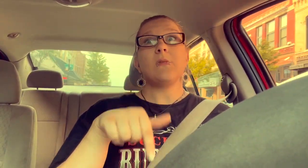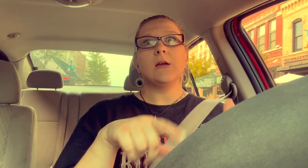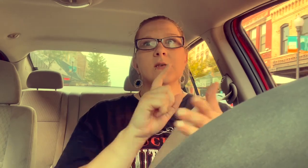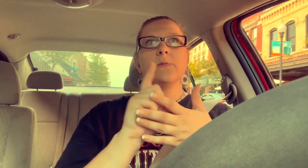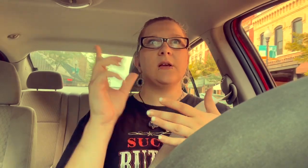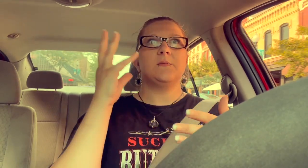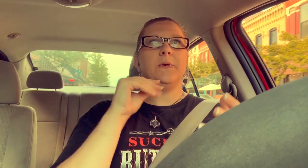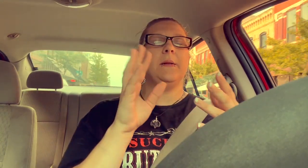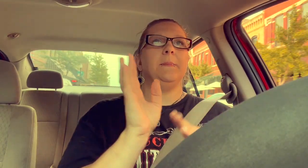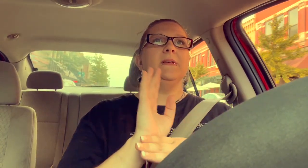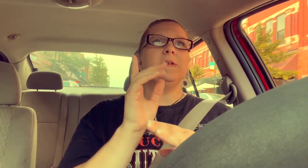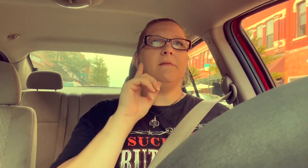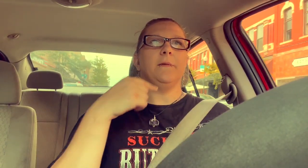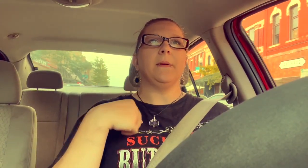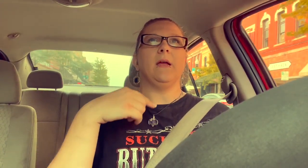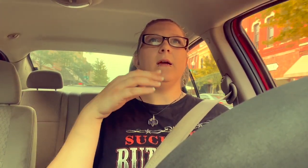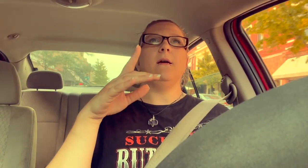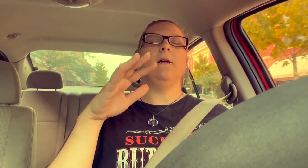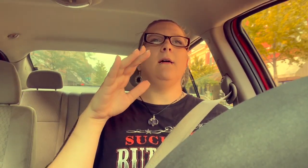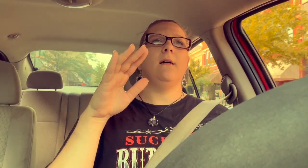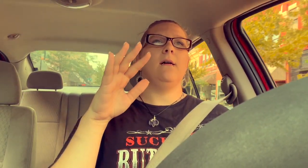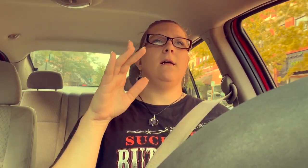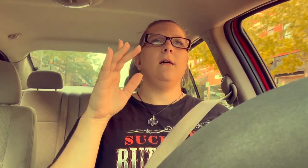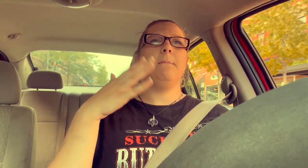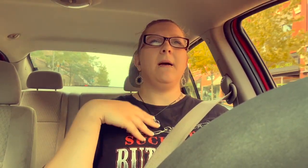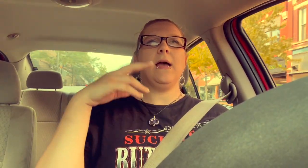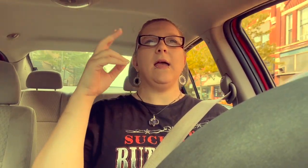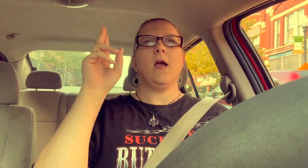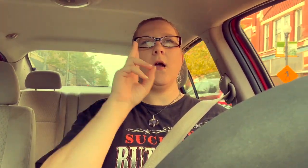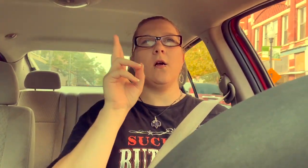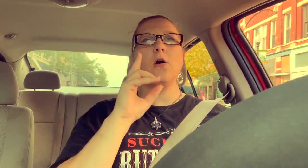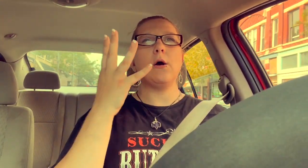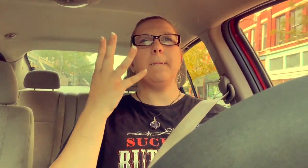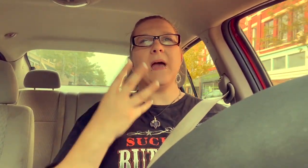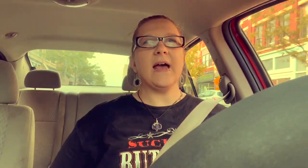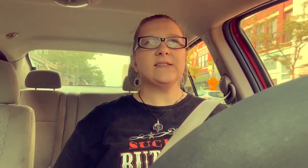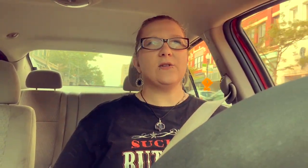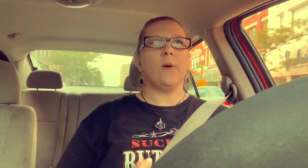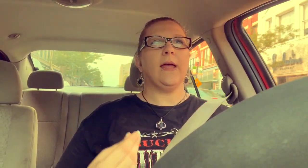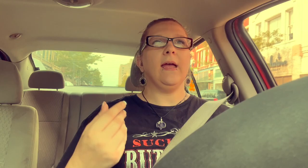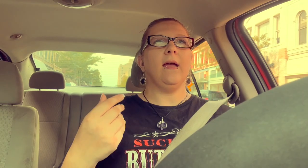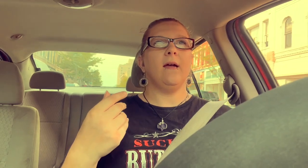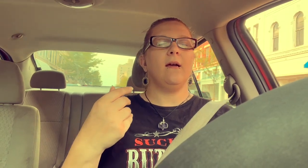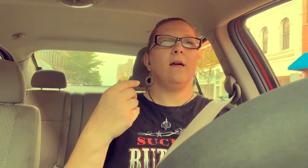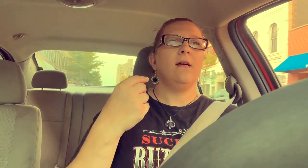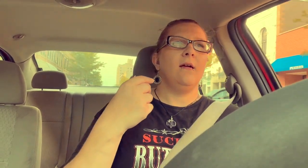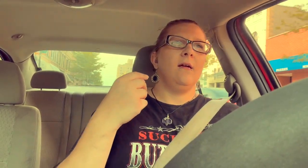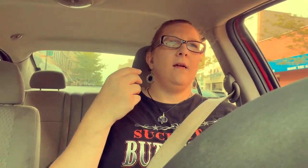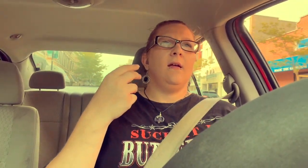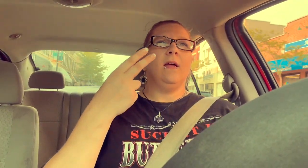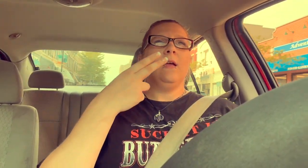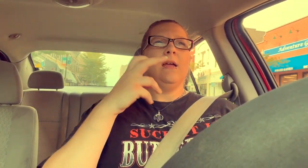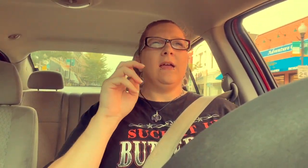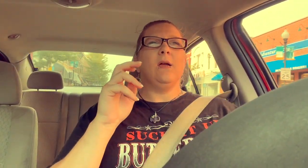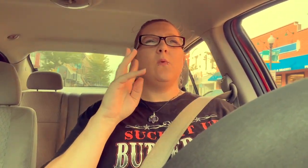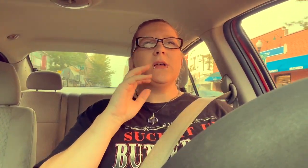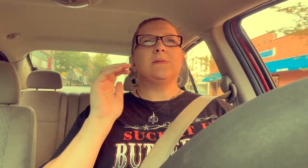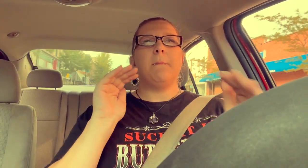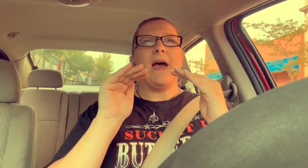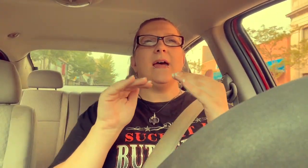This week's pretty busy for me. My uncle passed away. He was